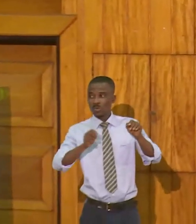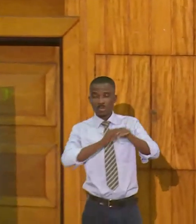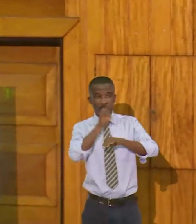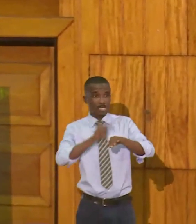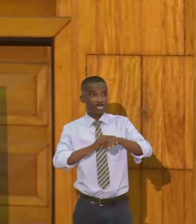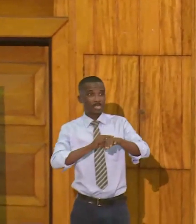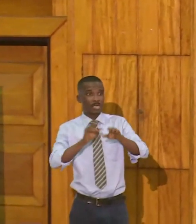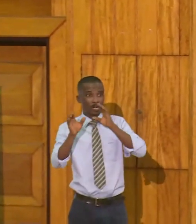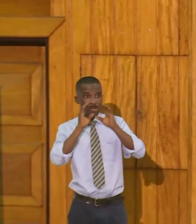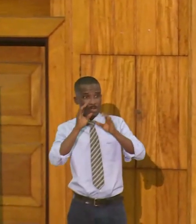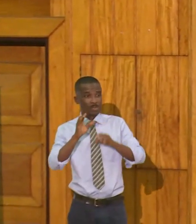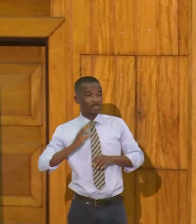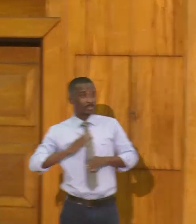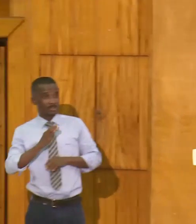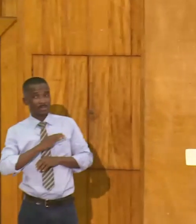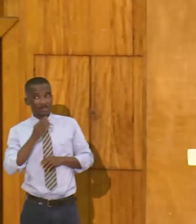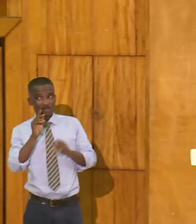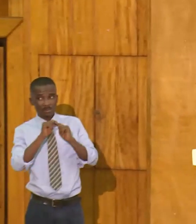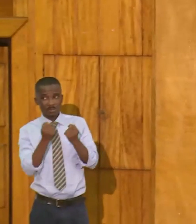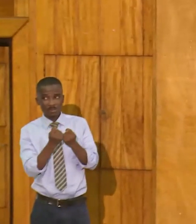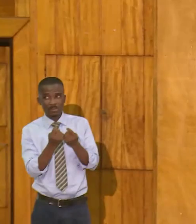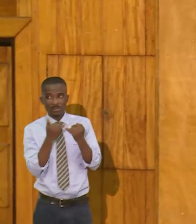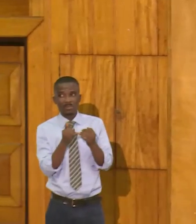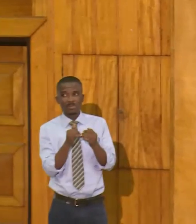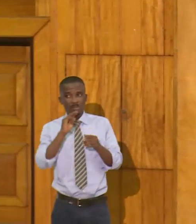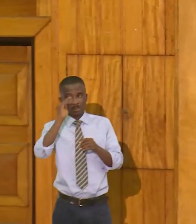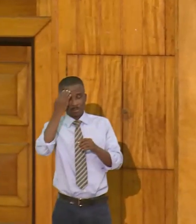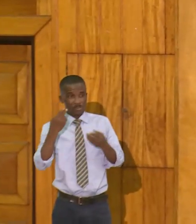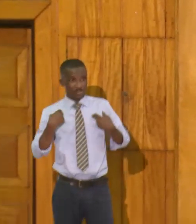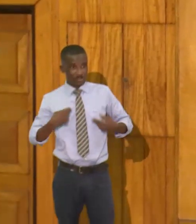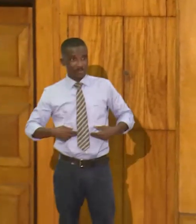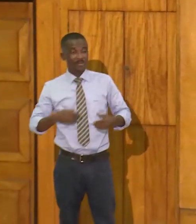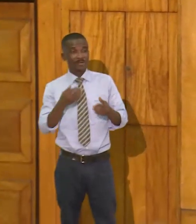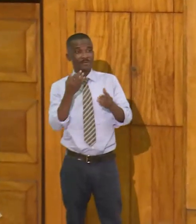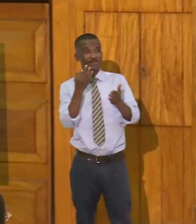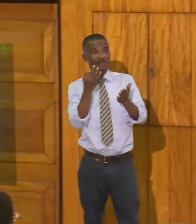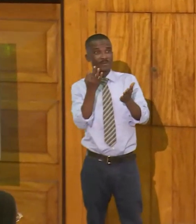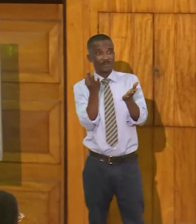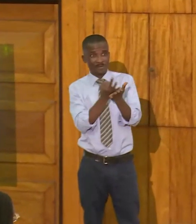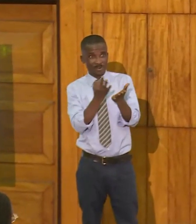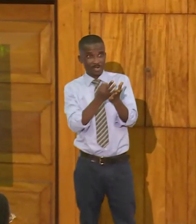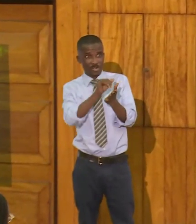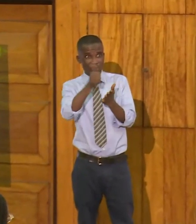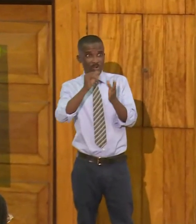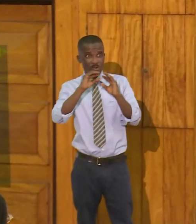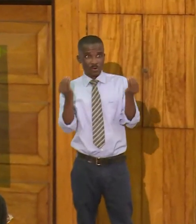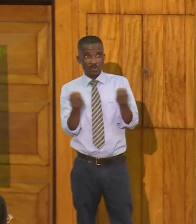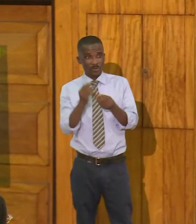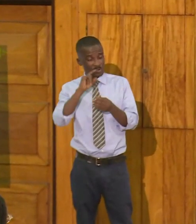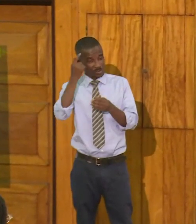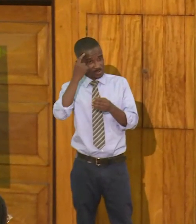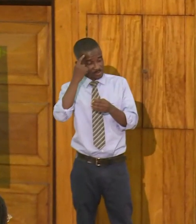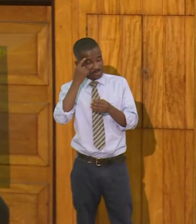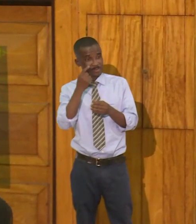Quantification Team together with the Ministry of Finance and other agencies of government that are controlled. So it's